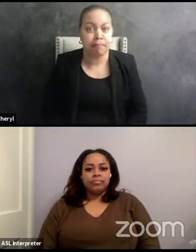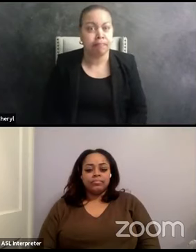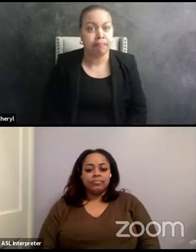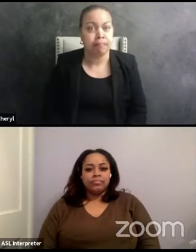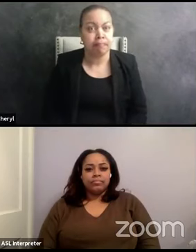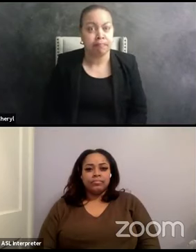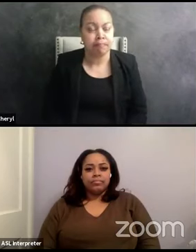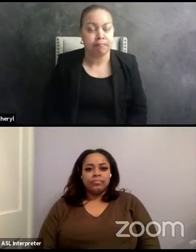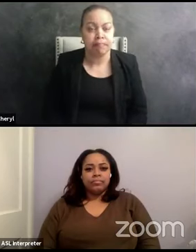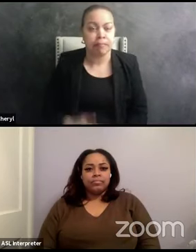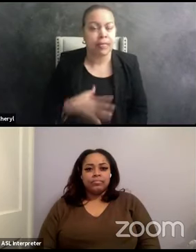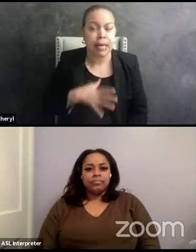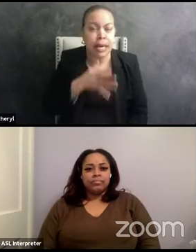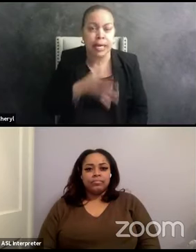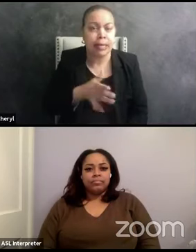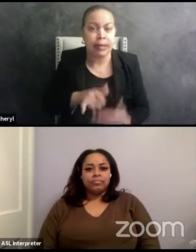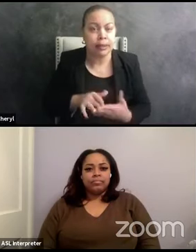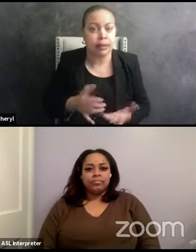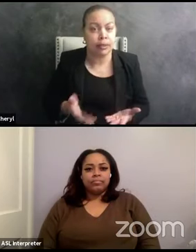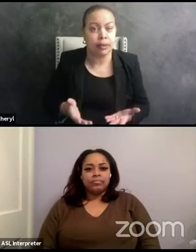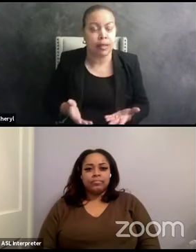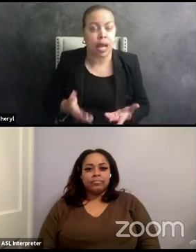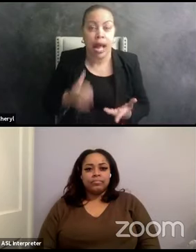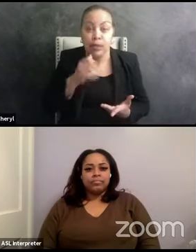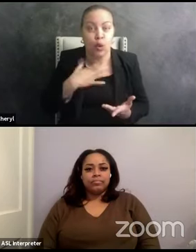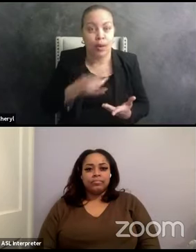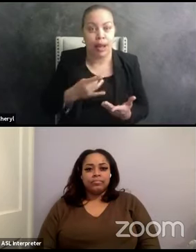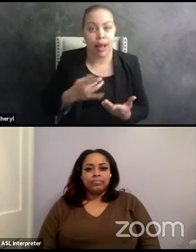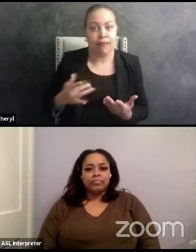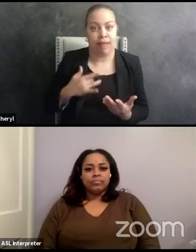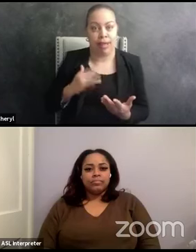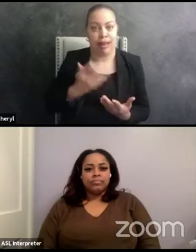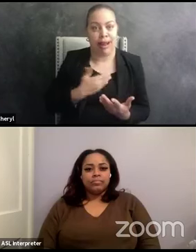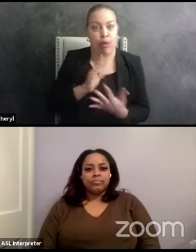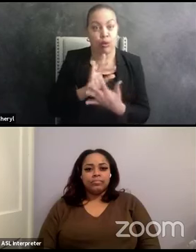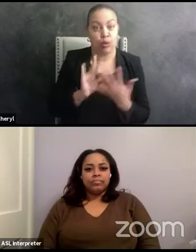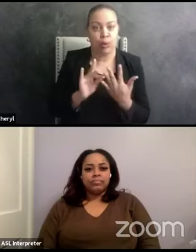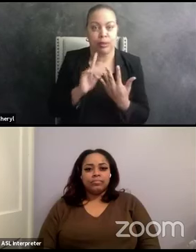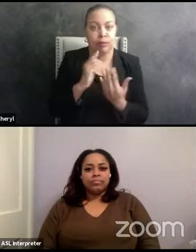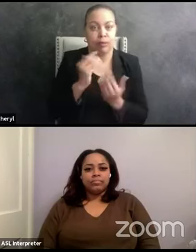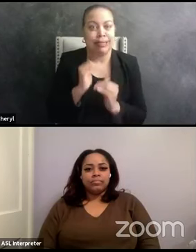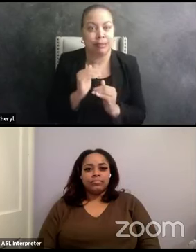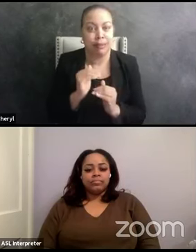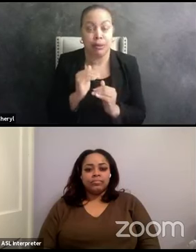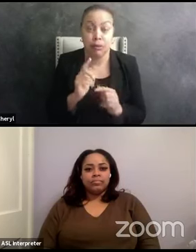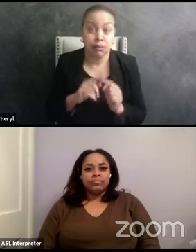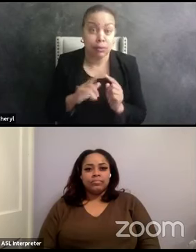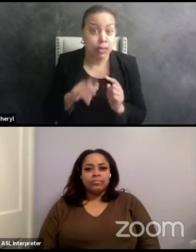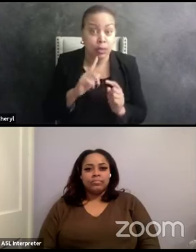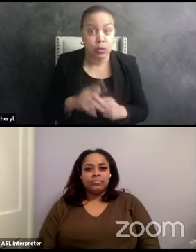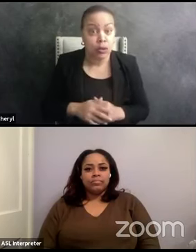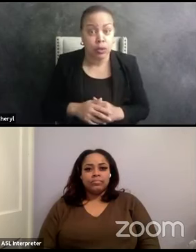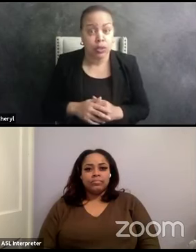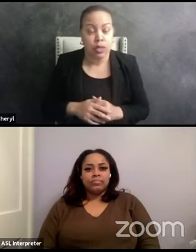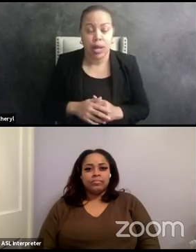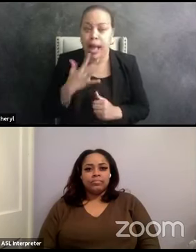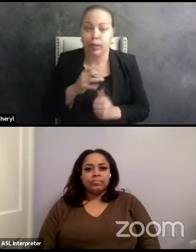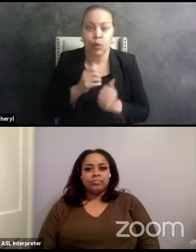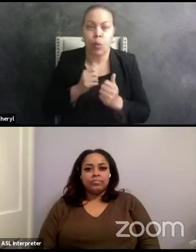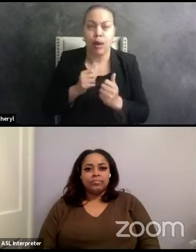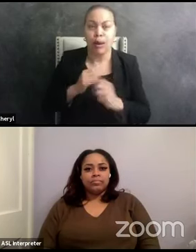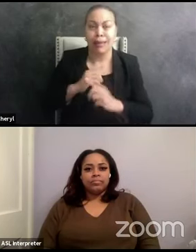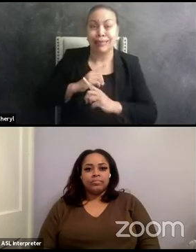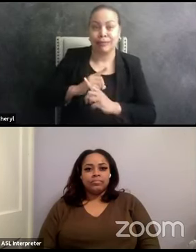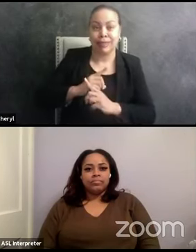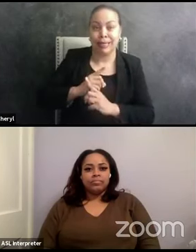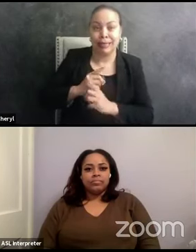I hate feeling like our choices are so limited, and they are. And I don't want to defend higher education.